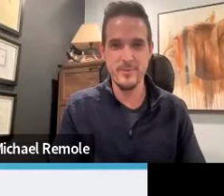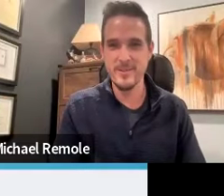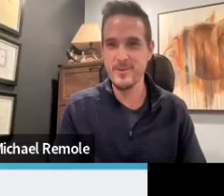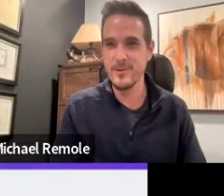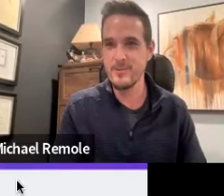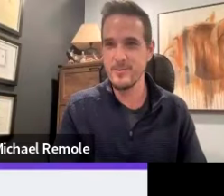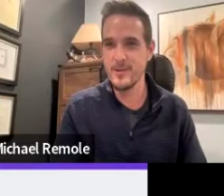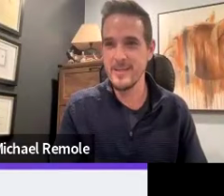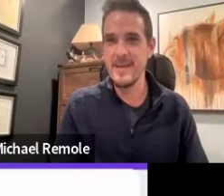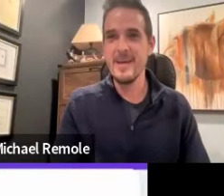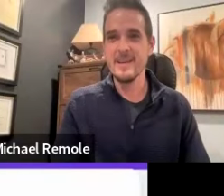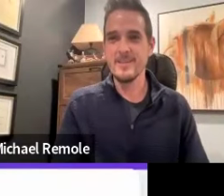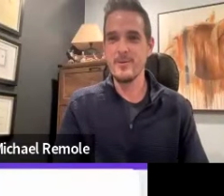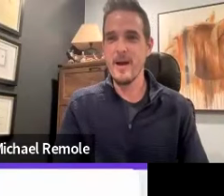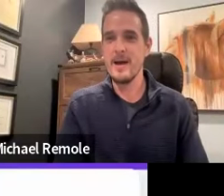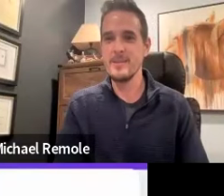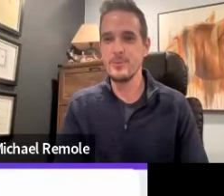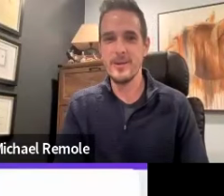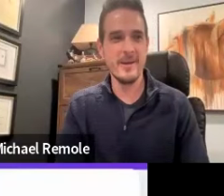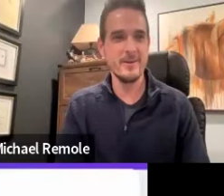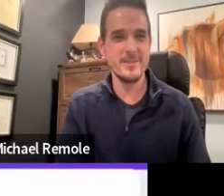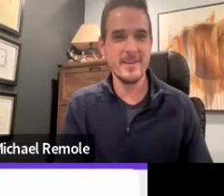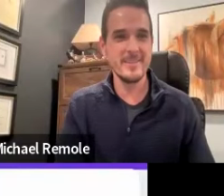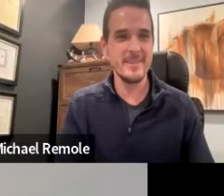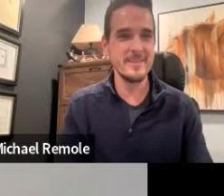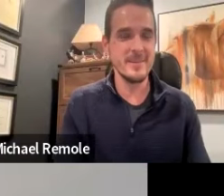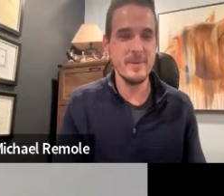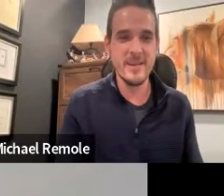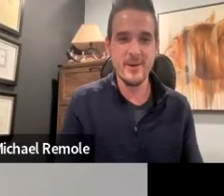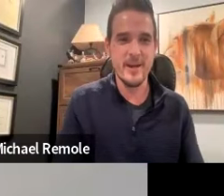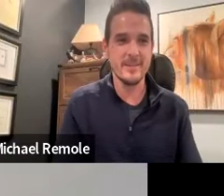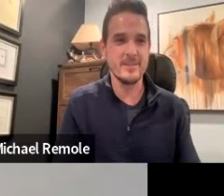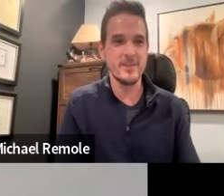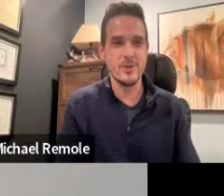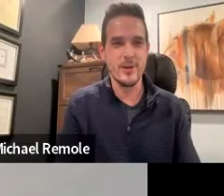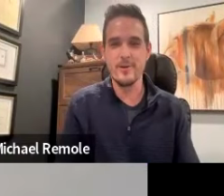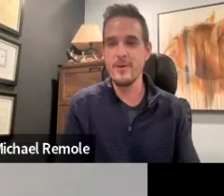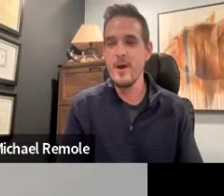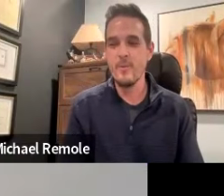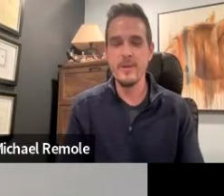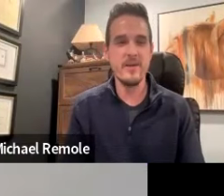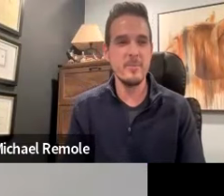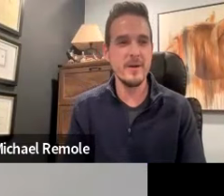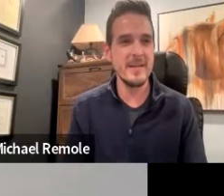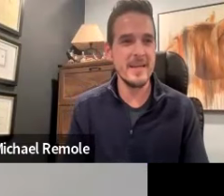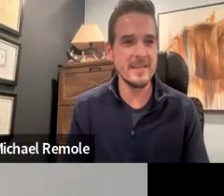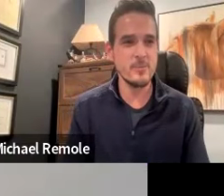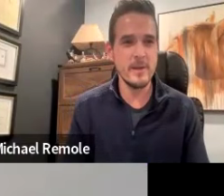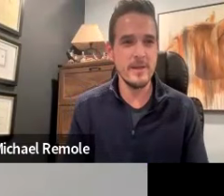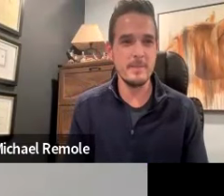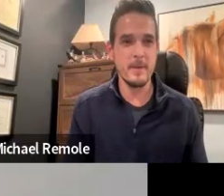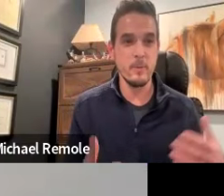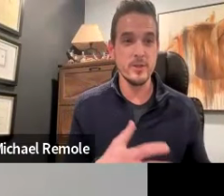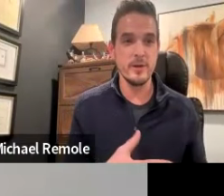going to share my screen real quick. So, Julia and I are excited to be here and to share with everybody. And